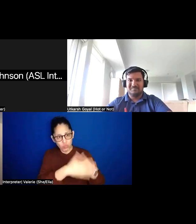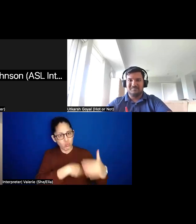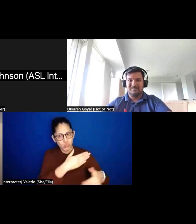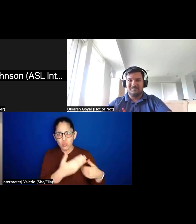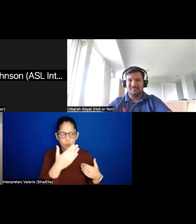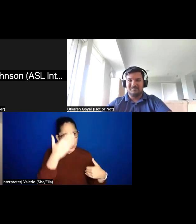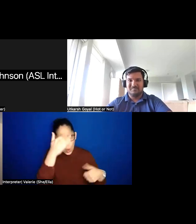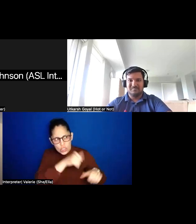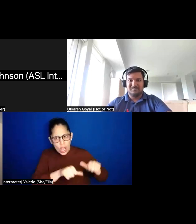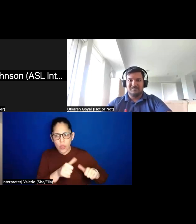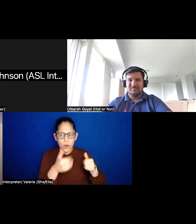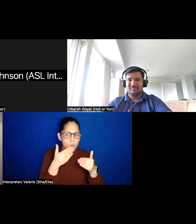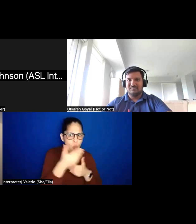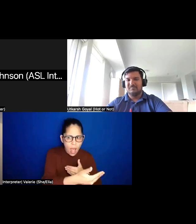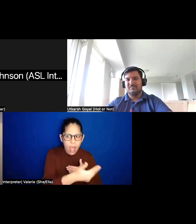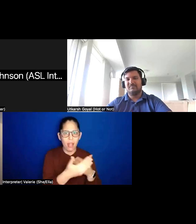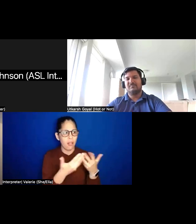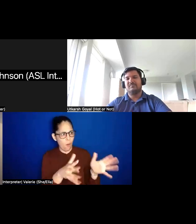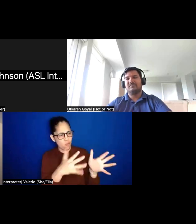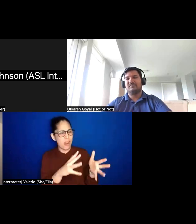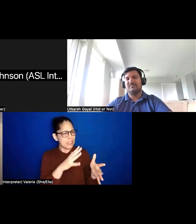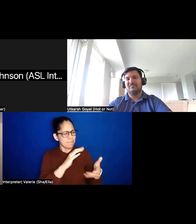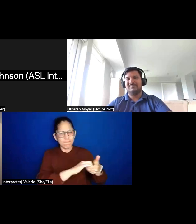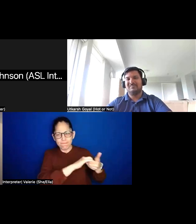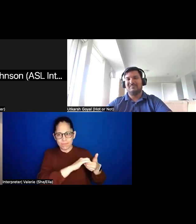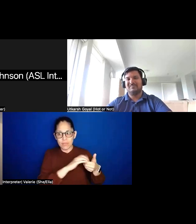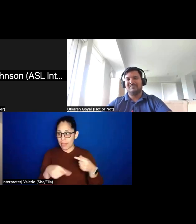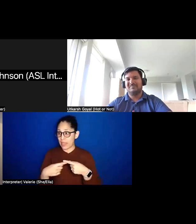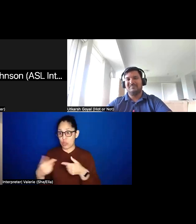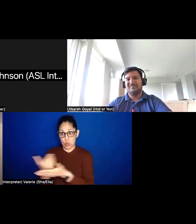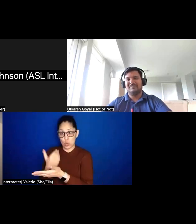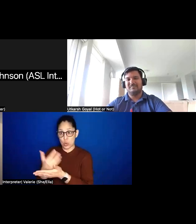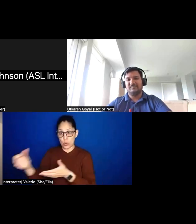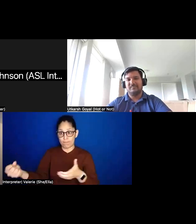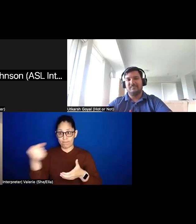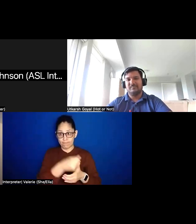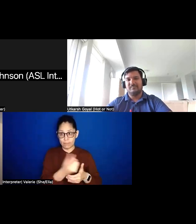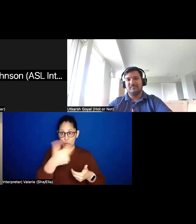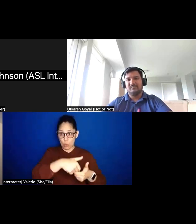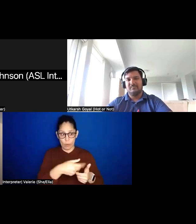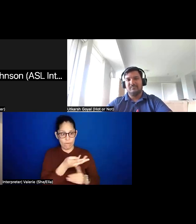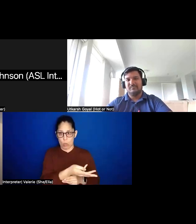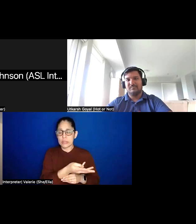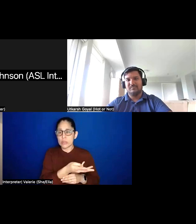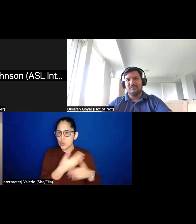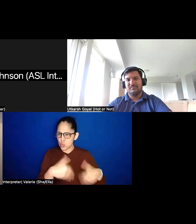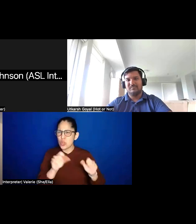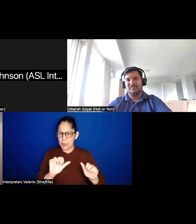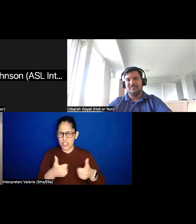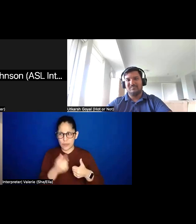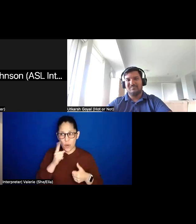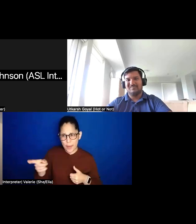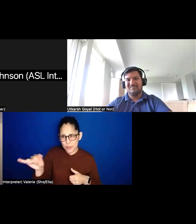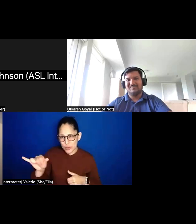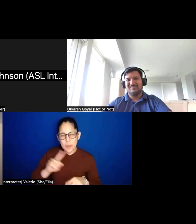other really well, work together really well, it's going to be hard. So, I mean, I guess I can't really answer your question